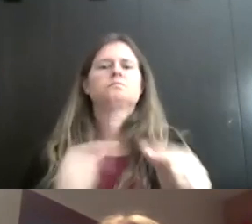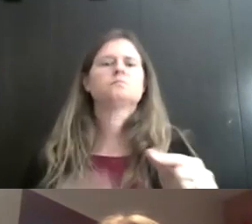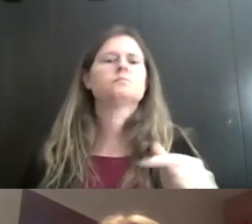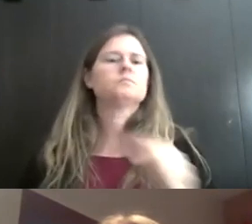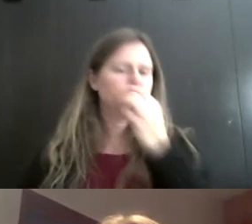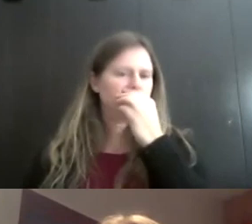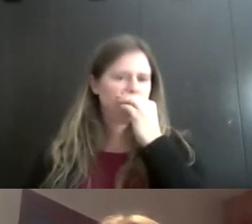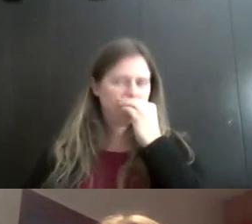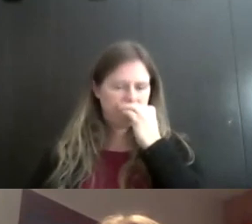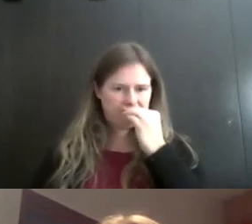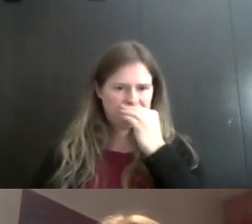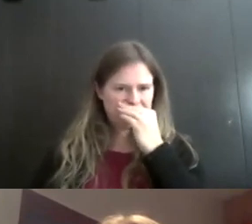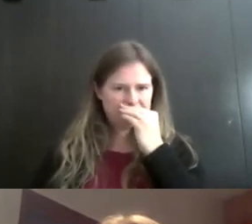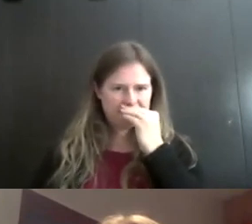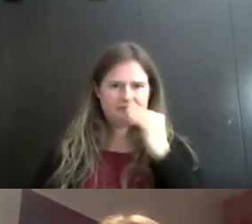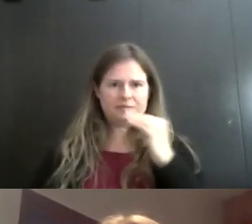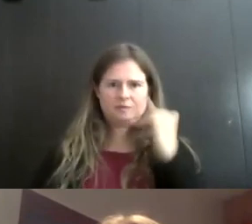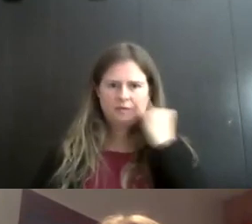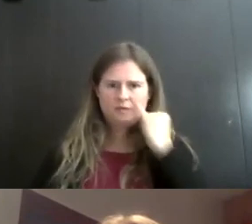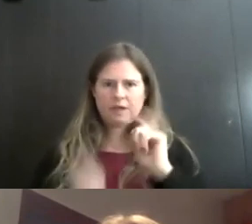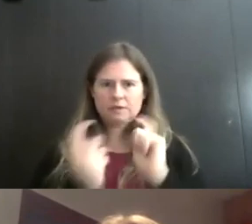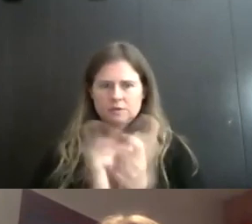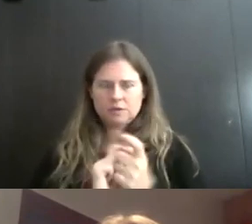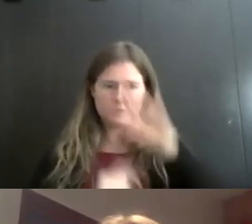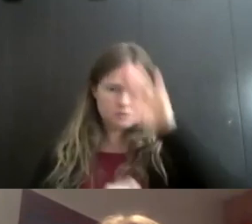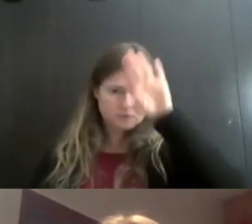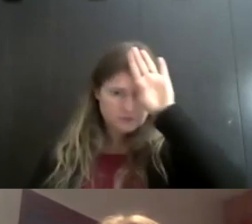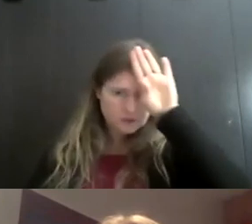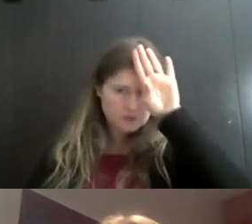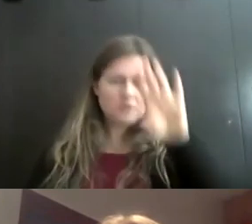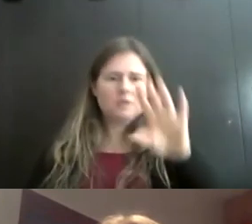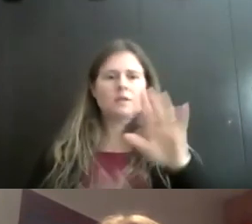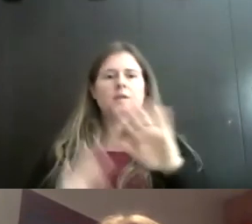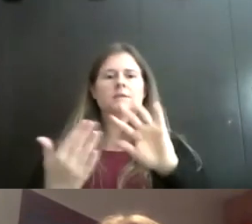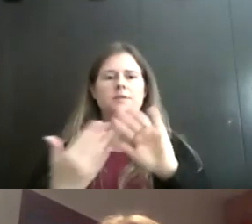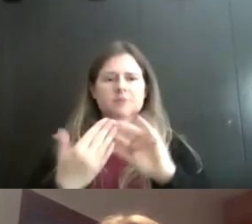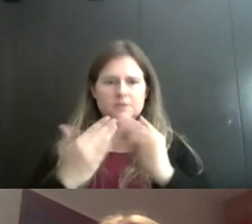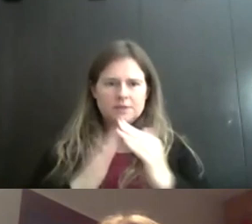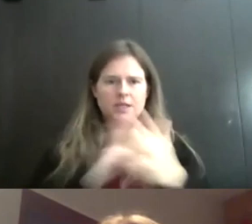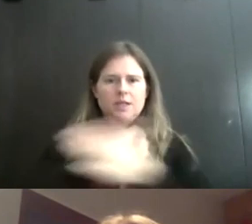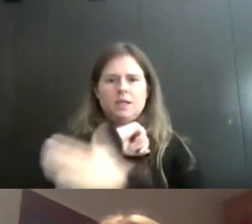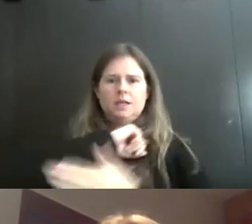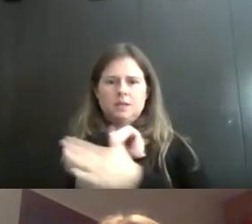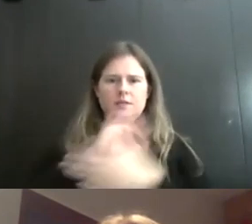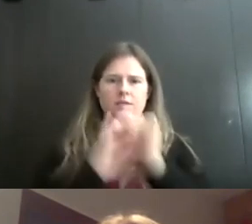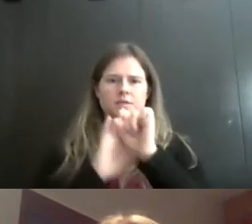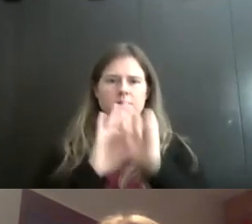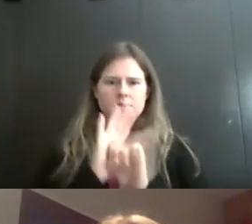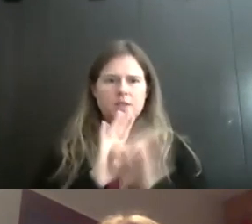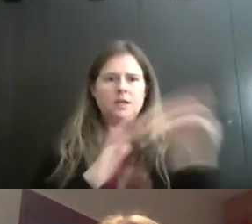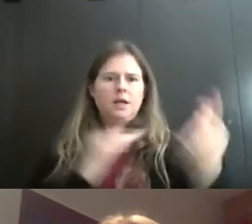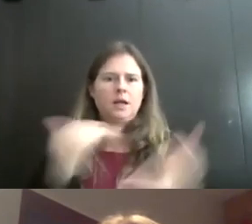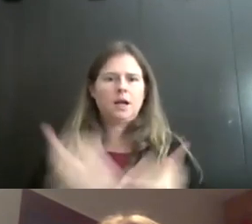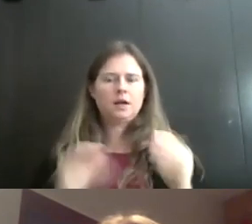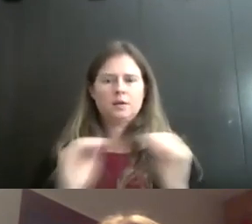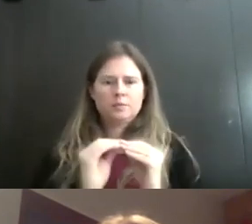If I can change fire departments, city, county, and state to start hiring more people of